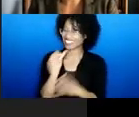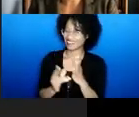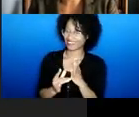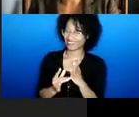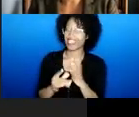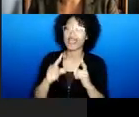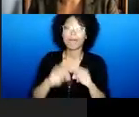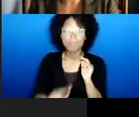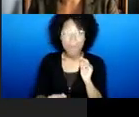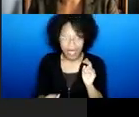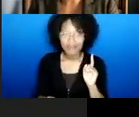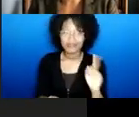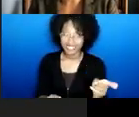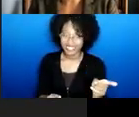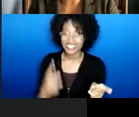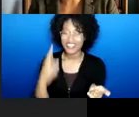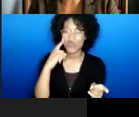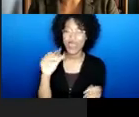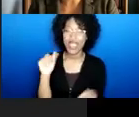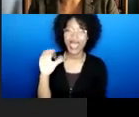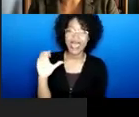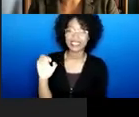reach out to